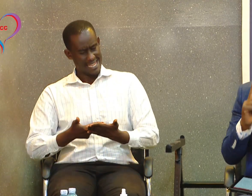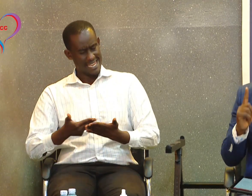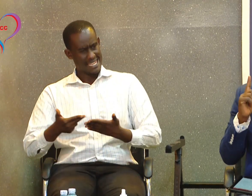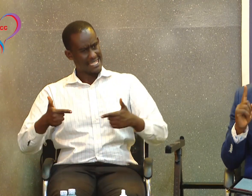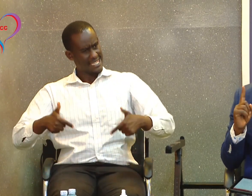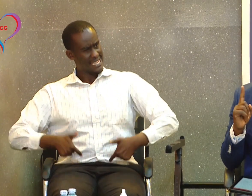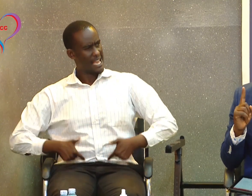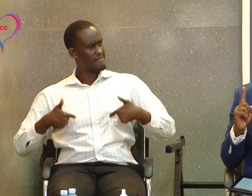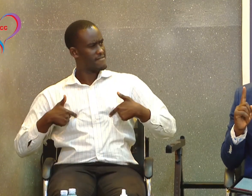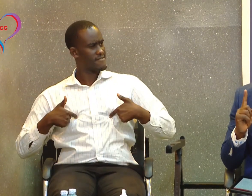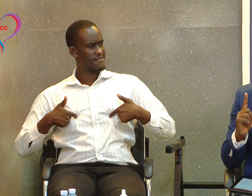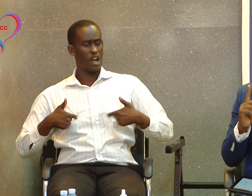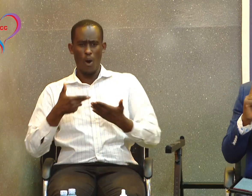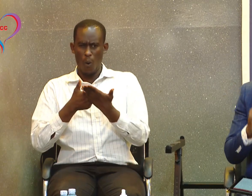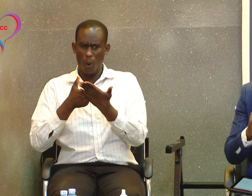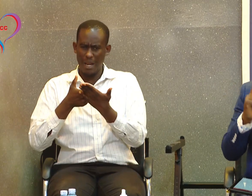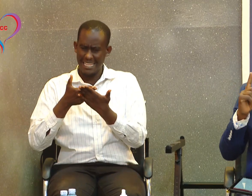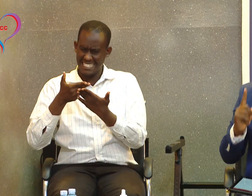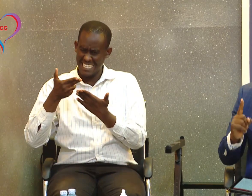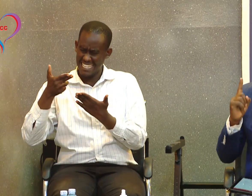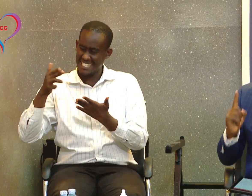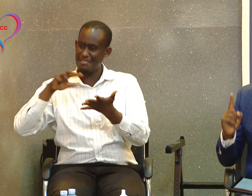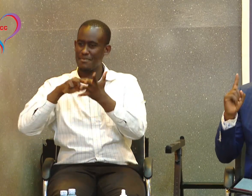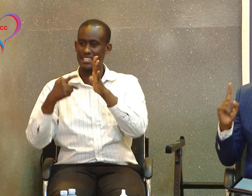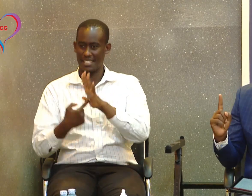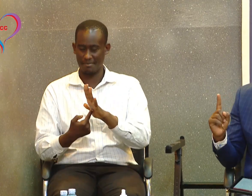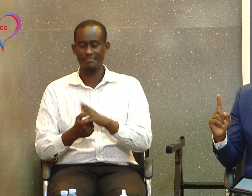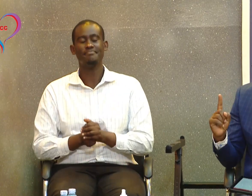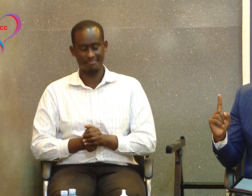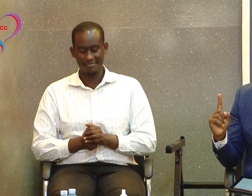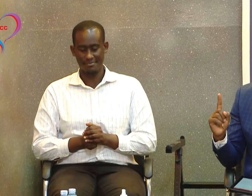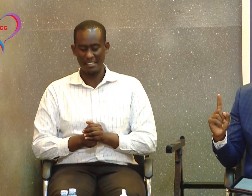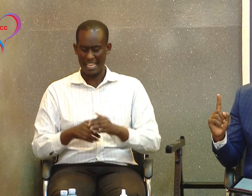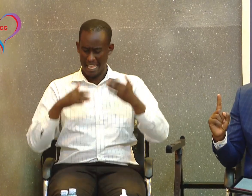What is holiness? Holiness is being set apart.